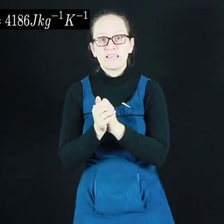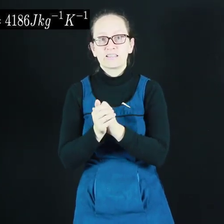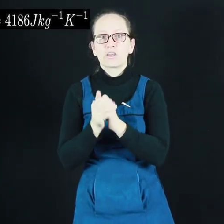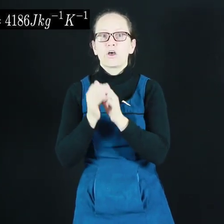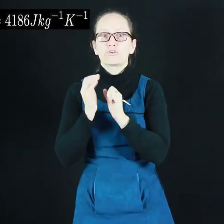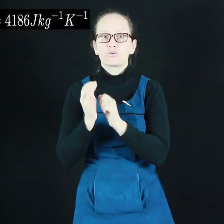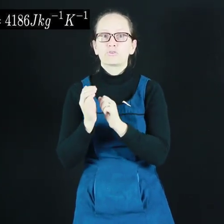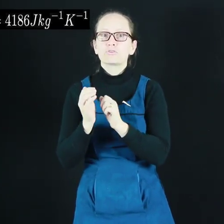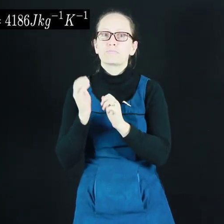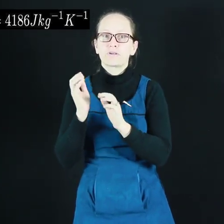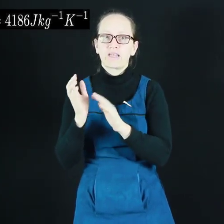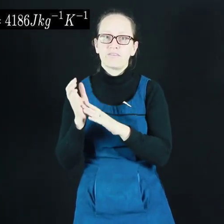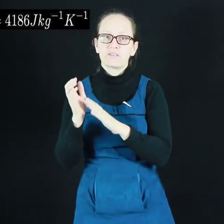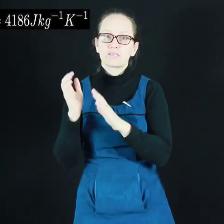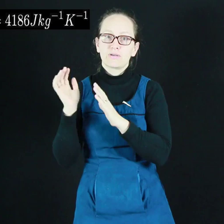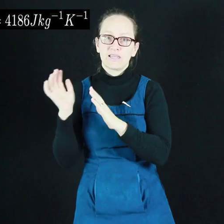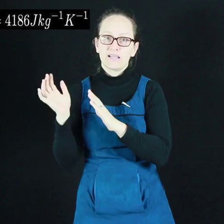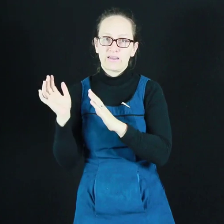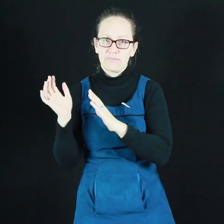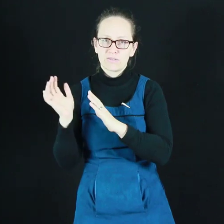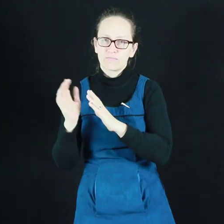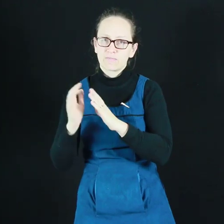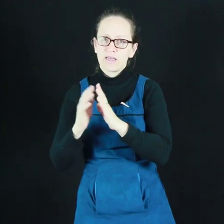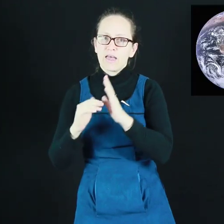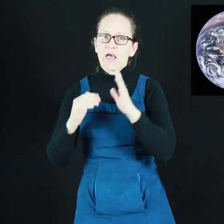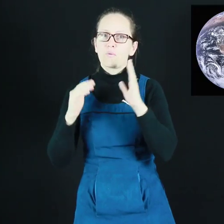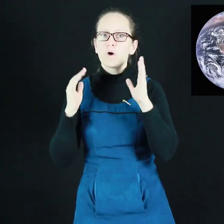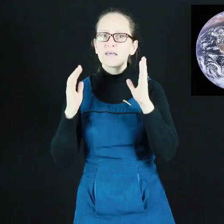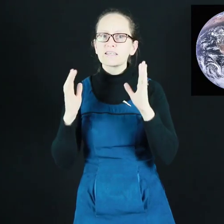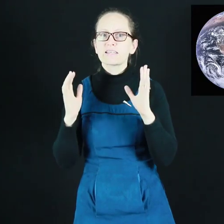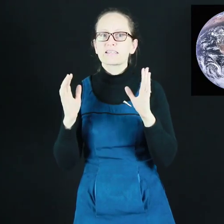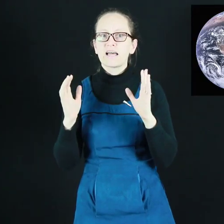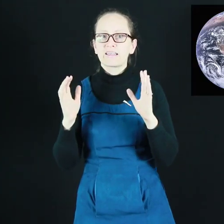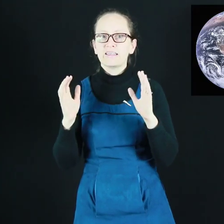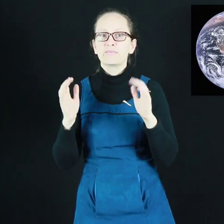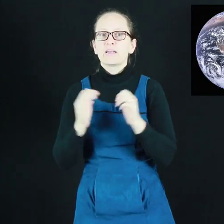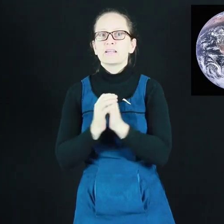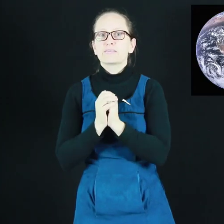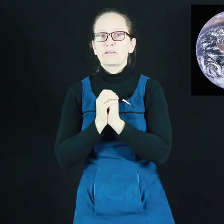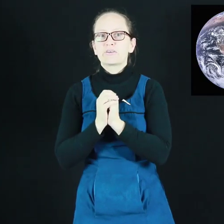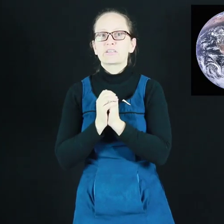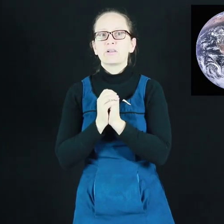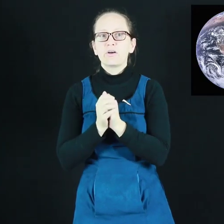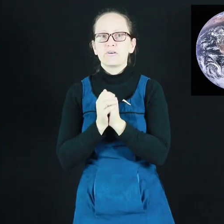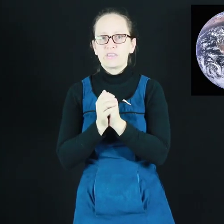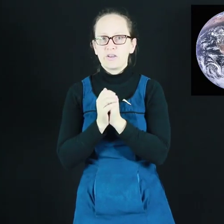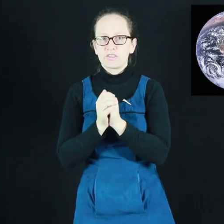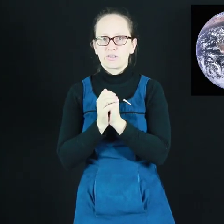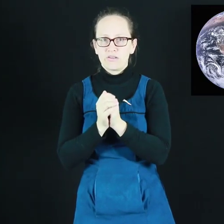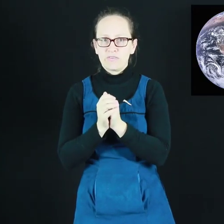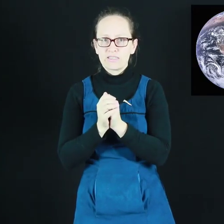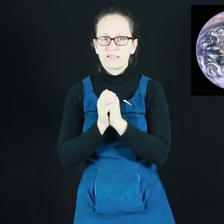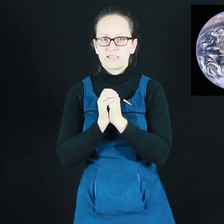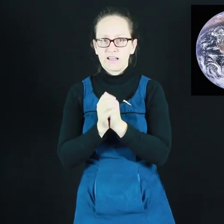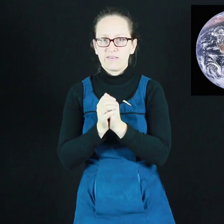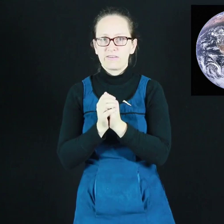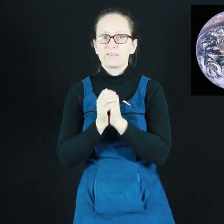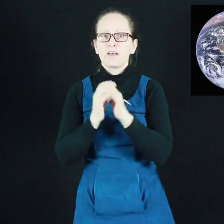4,186 joules per kelvins per kilograms. And why this is lucky is because a lot of the Earth's surface is covered